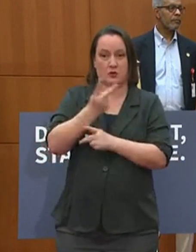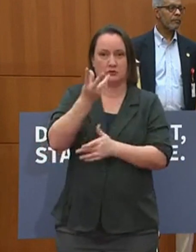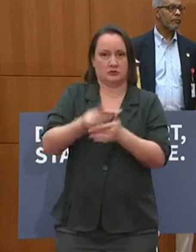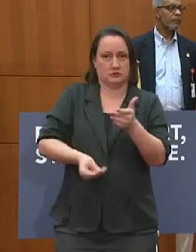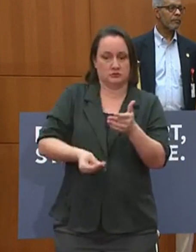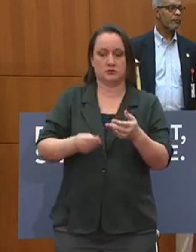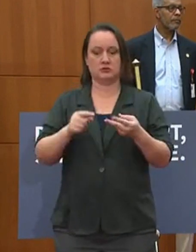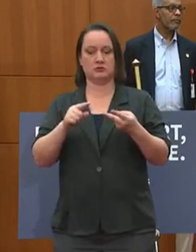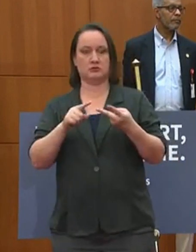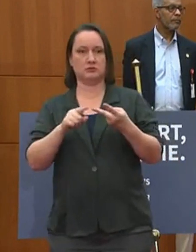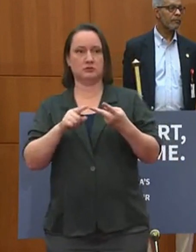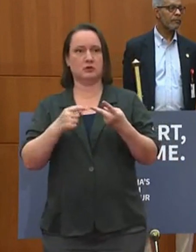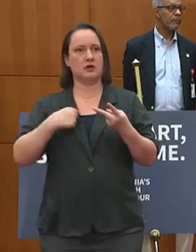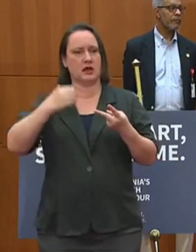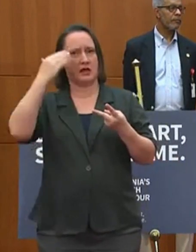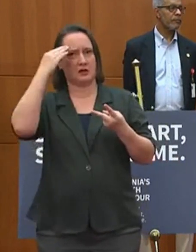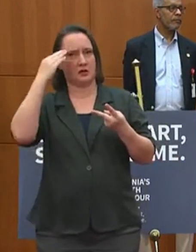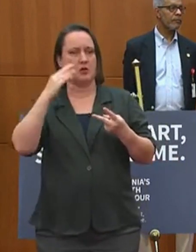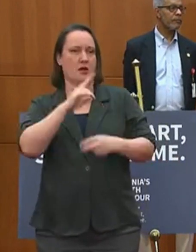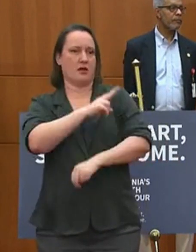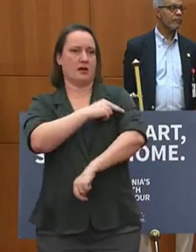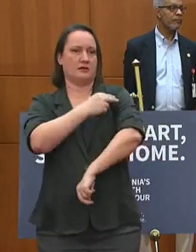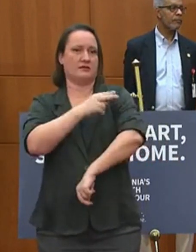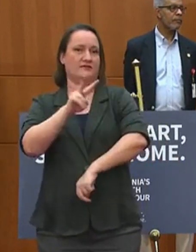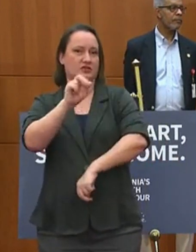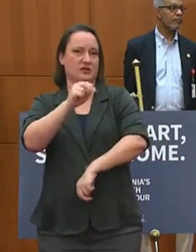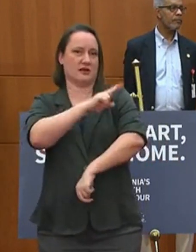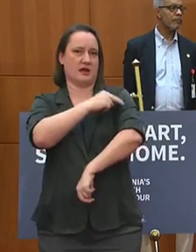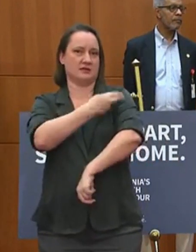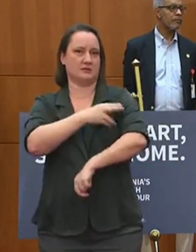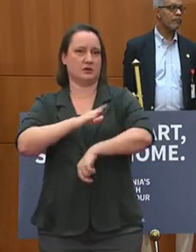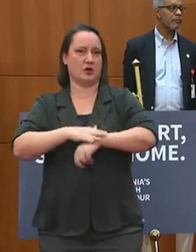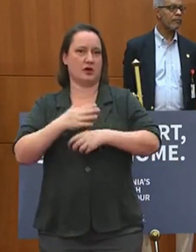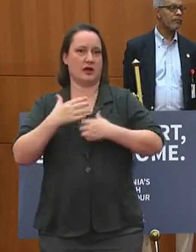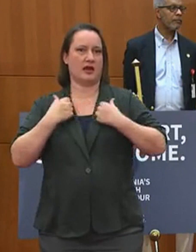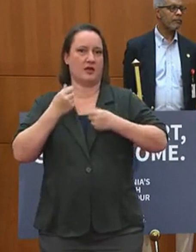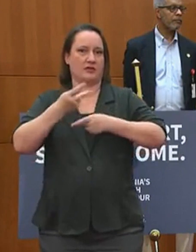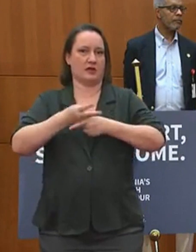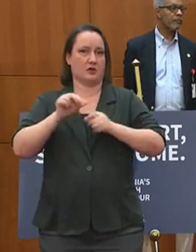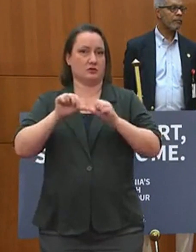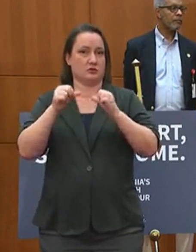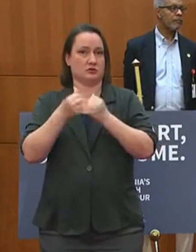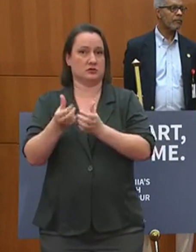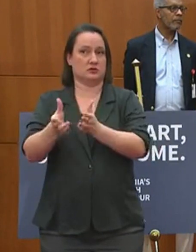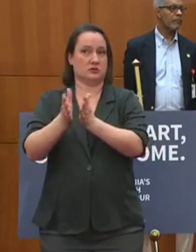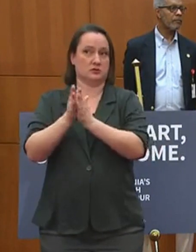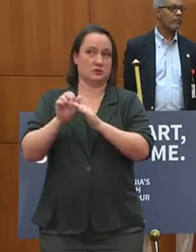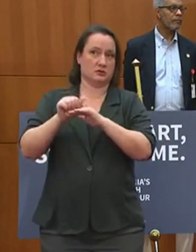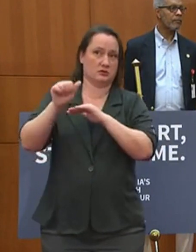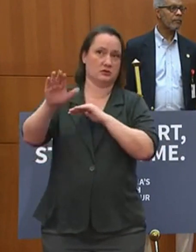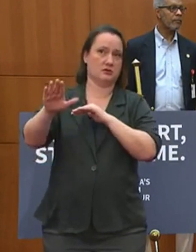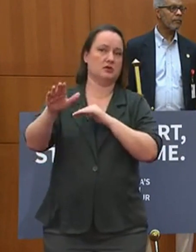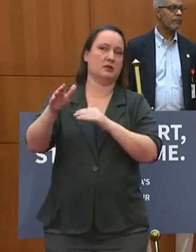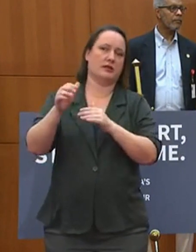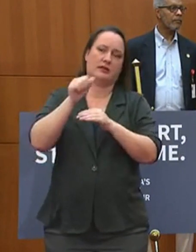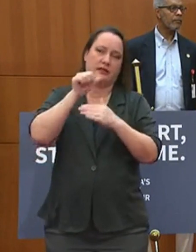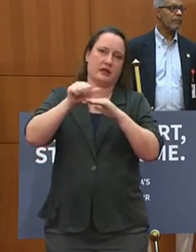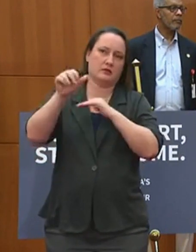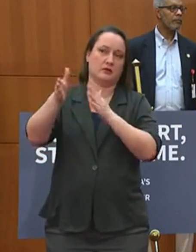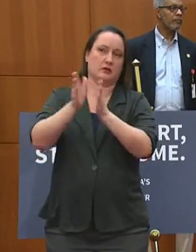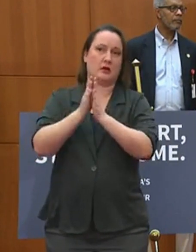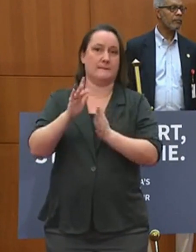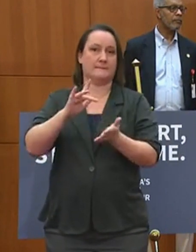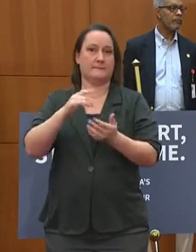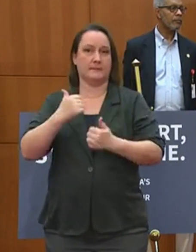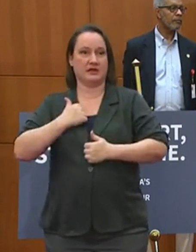then also, I know that the Virginia Hospital and Healthcare Association sent a letter requesting that military and veterans hospitals open up